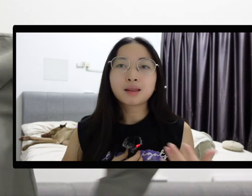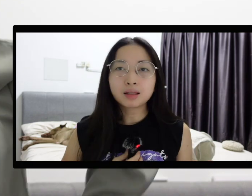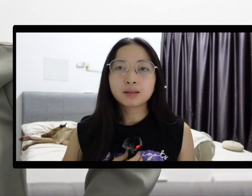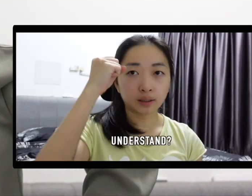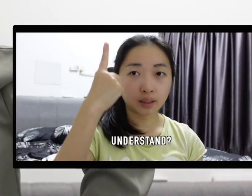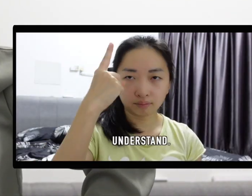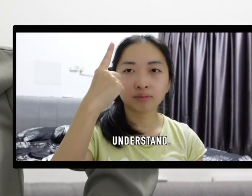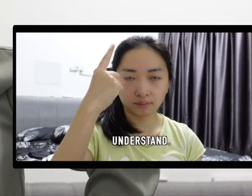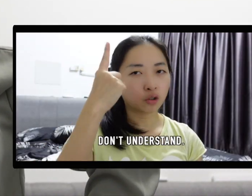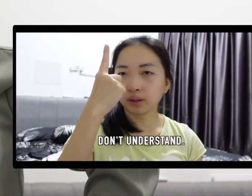There you go. Pretty.